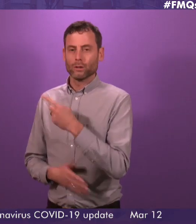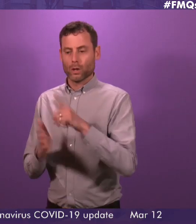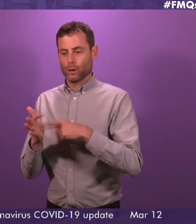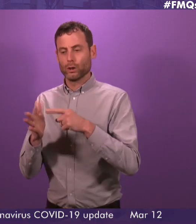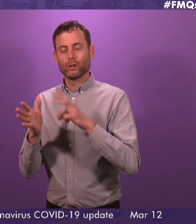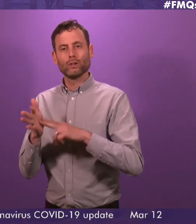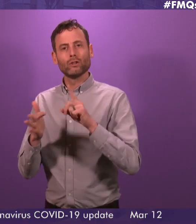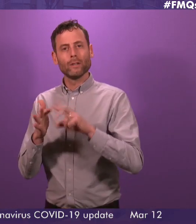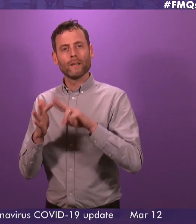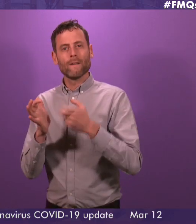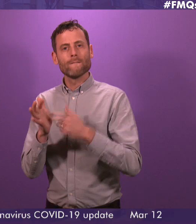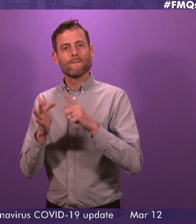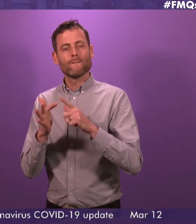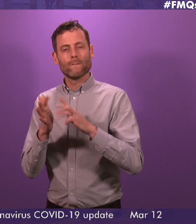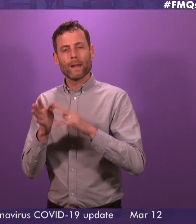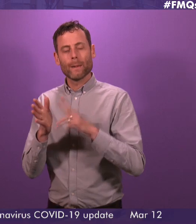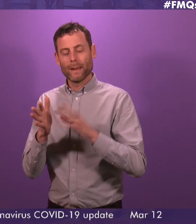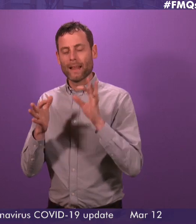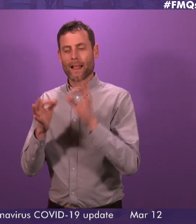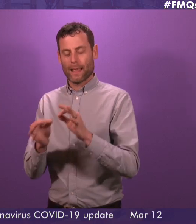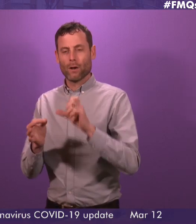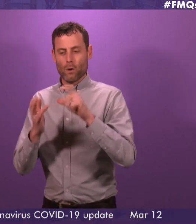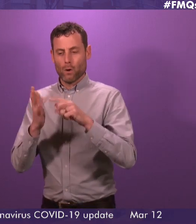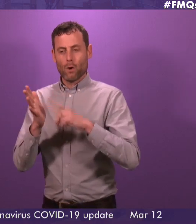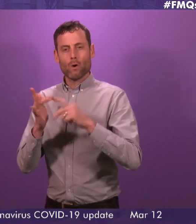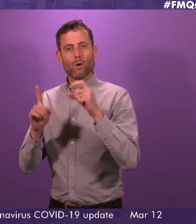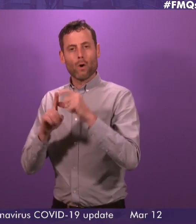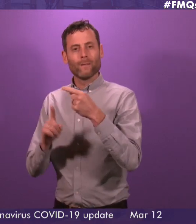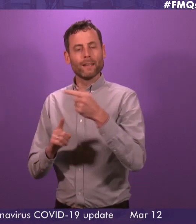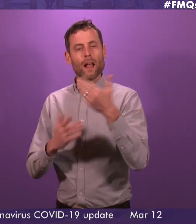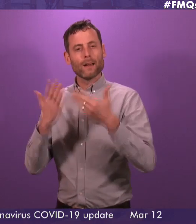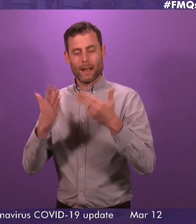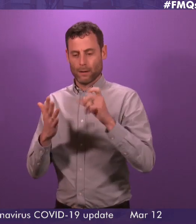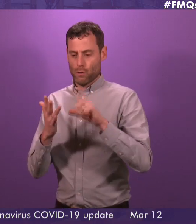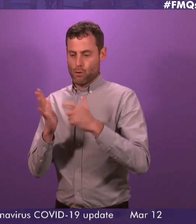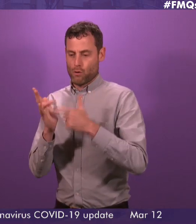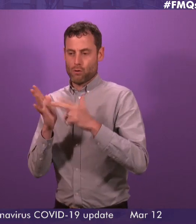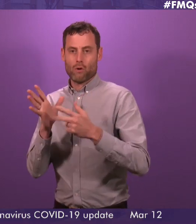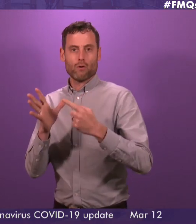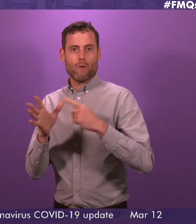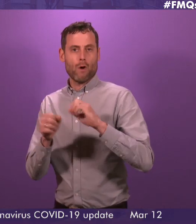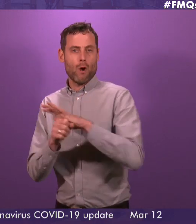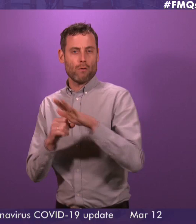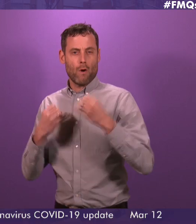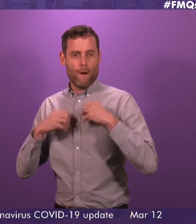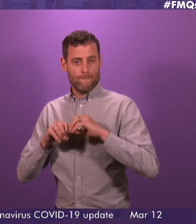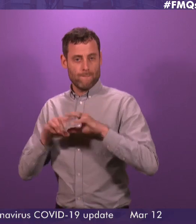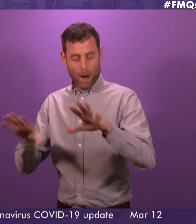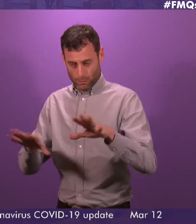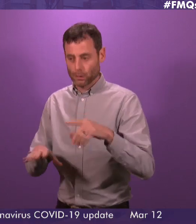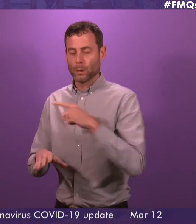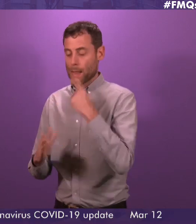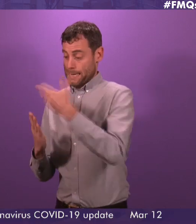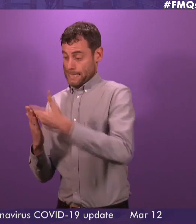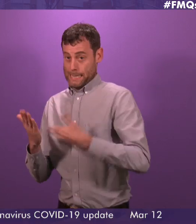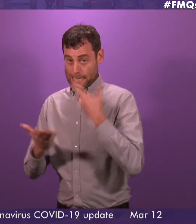Freeman, on novel coronavirus COVID-19. And the Cabinet Secretary will take questions at the end of the statement. Before I call on the